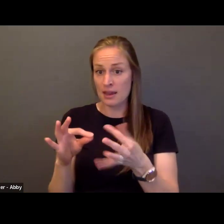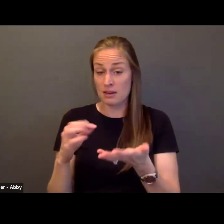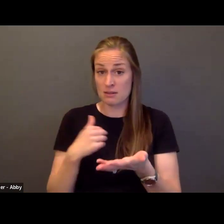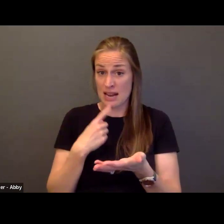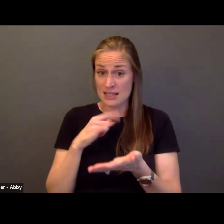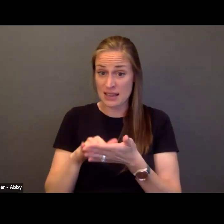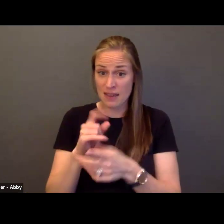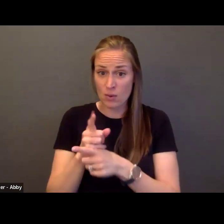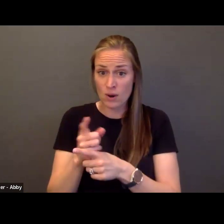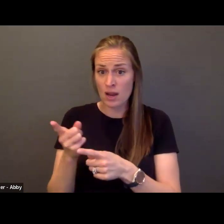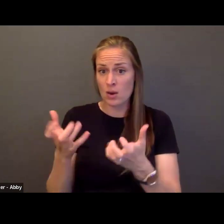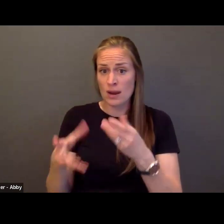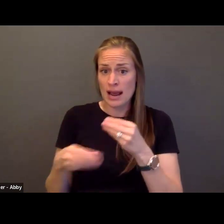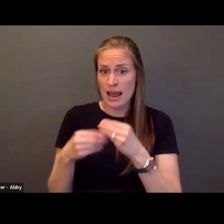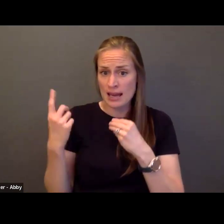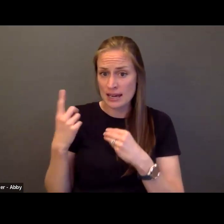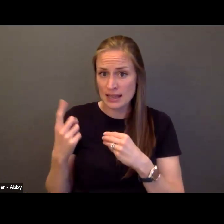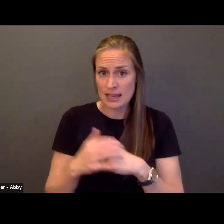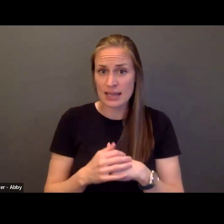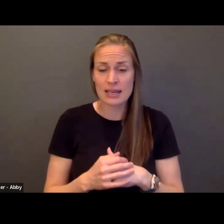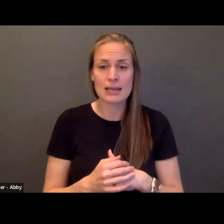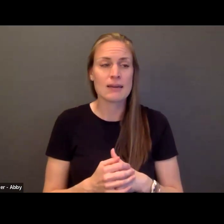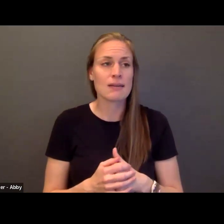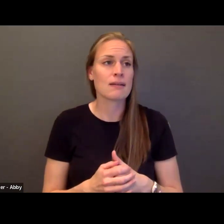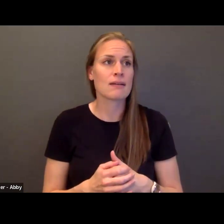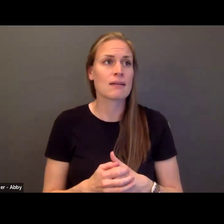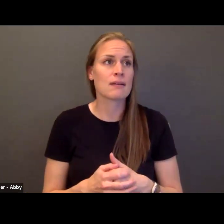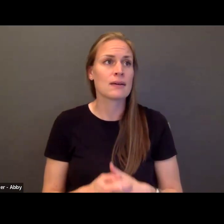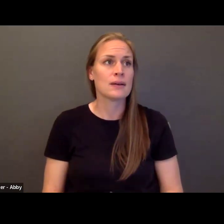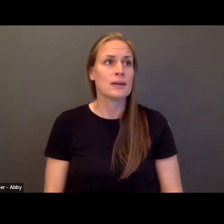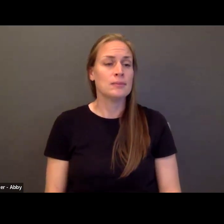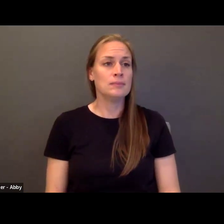Is there anything you want to add to that? Yeah, sure. Okay.